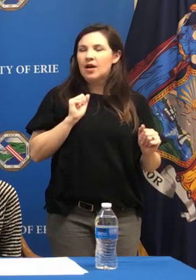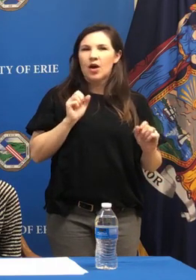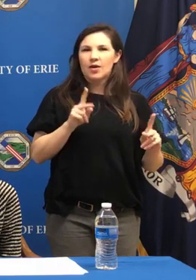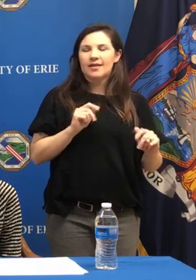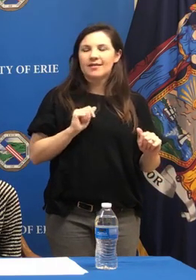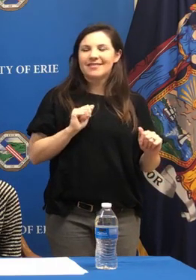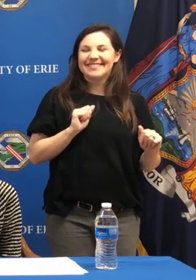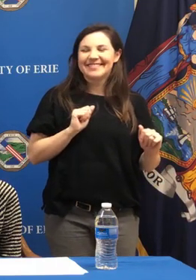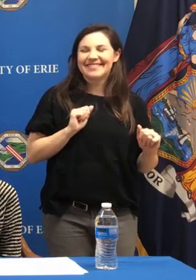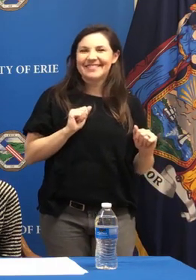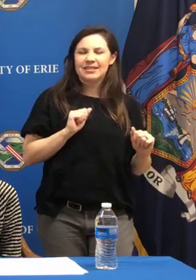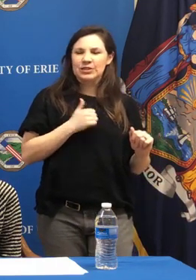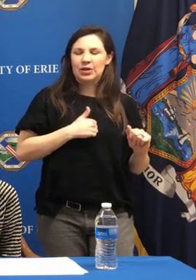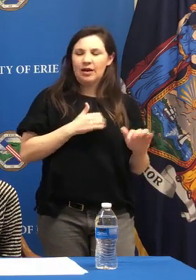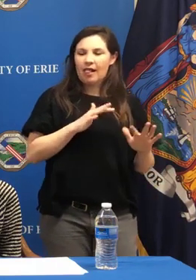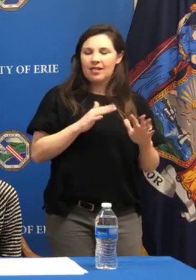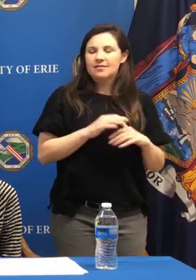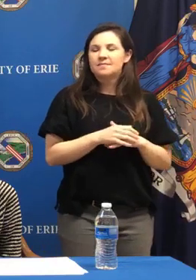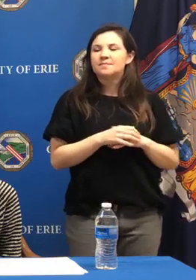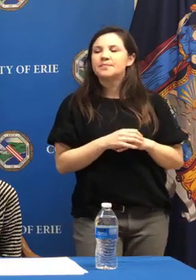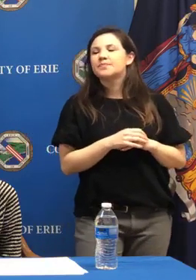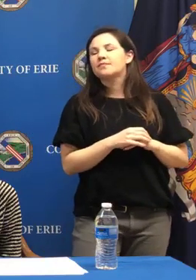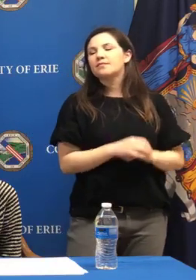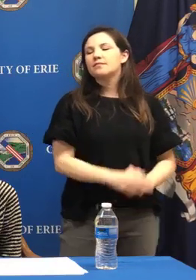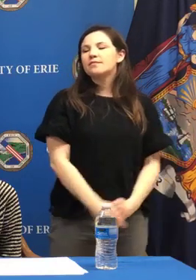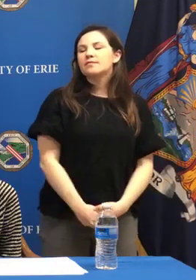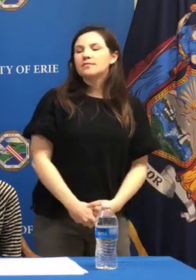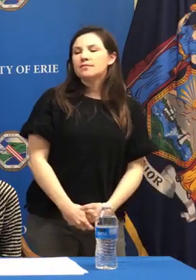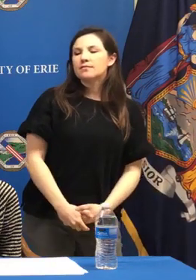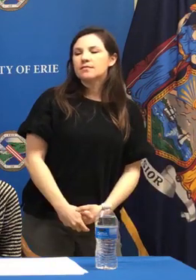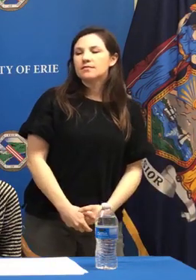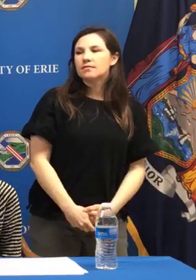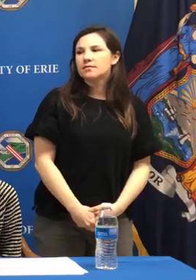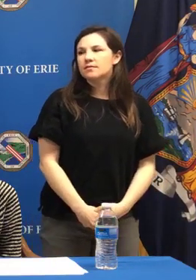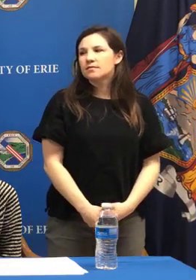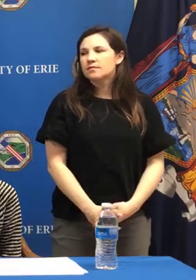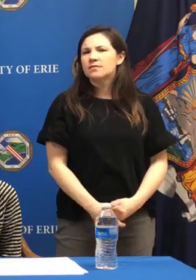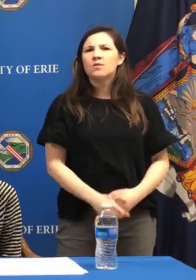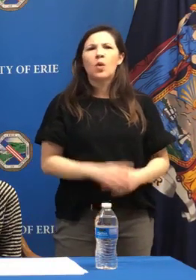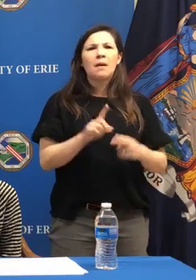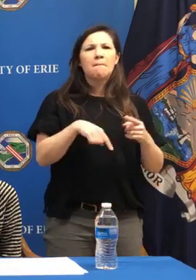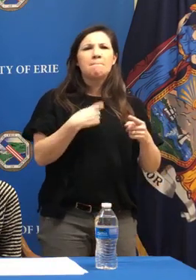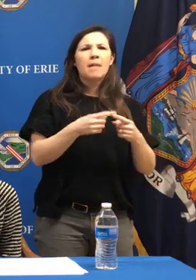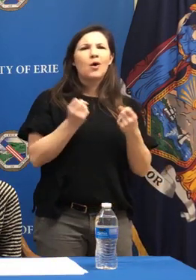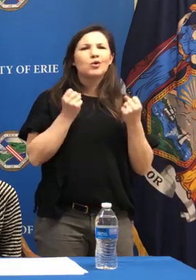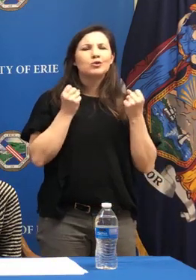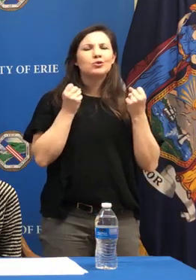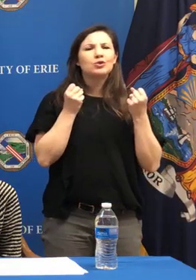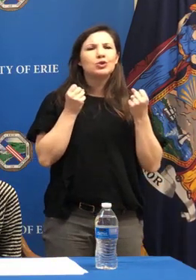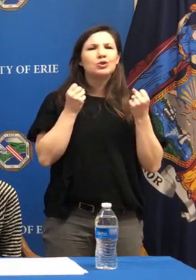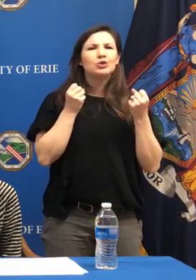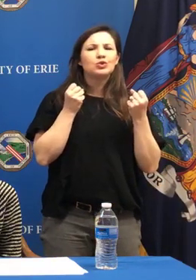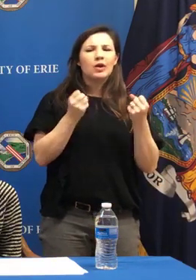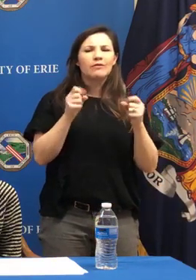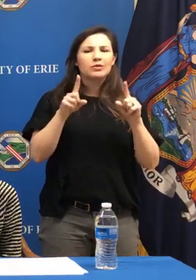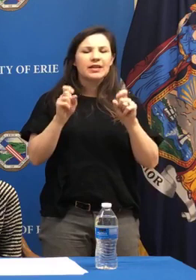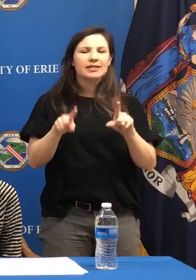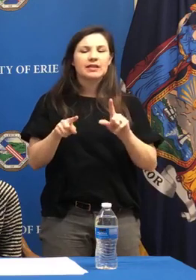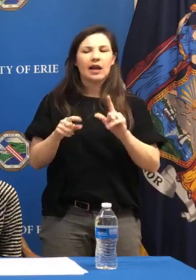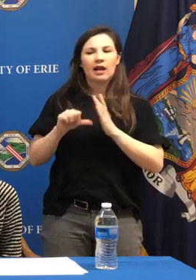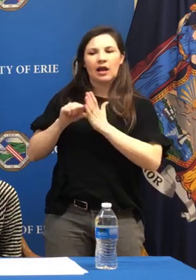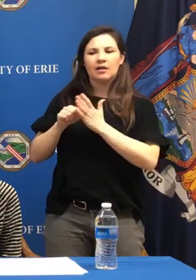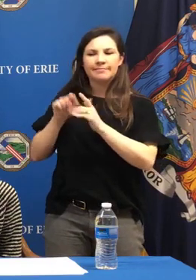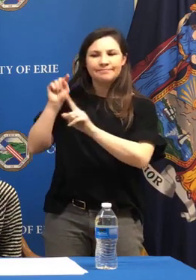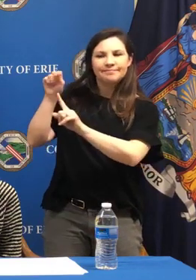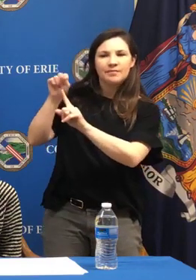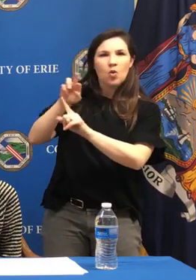Okay. Sorry about that. What is the status of drive-through testing locations here? I know, to point out Monroe County again, they already have